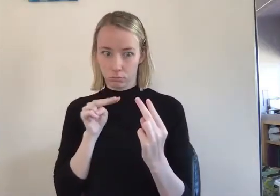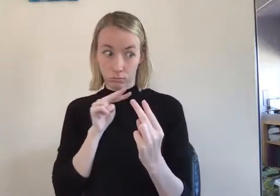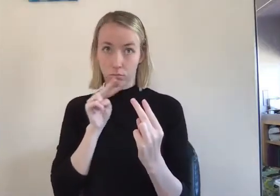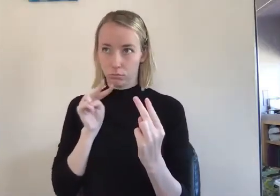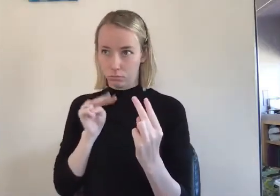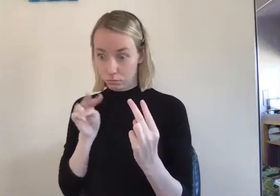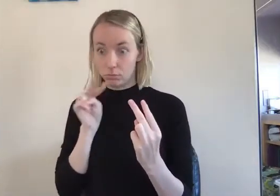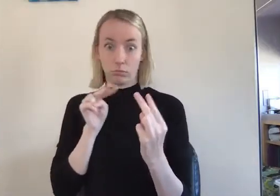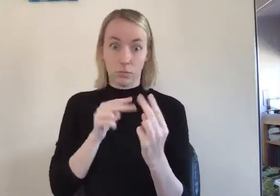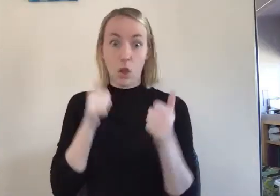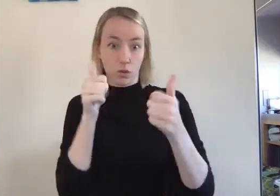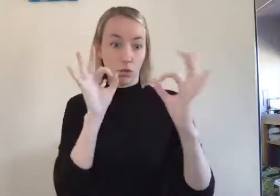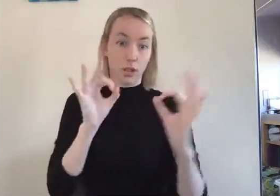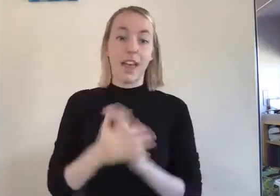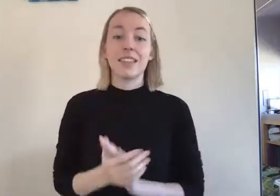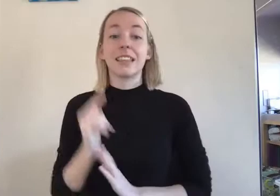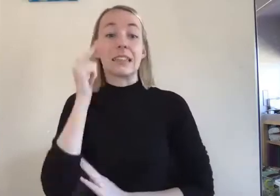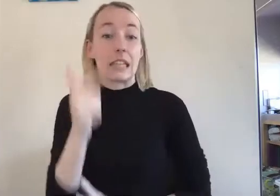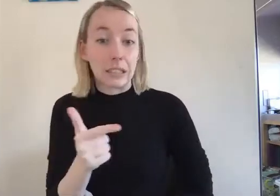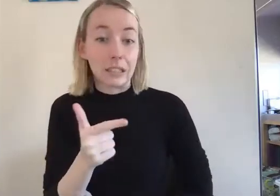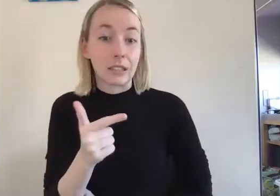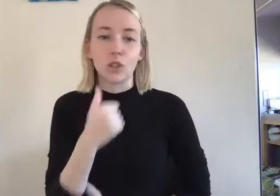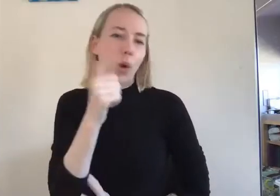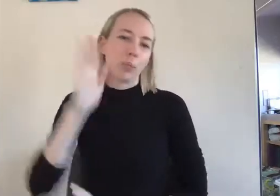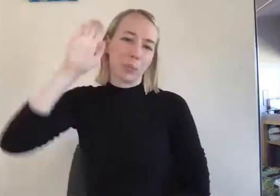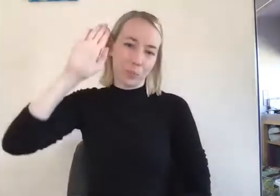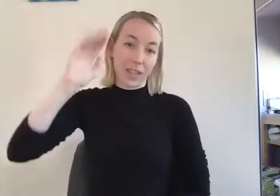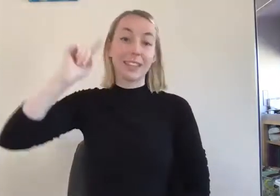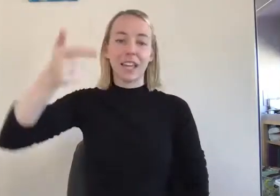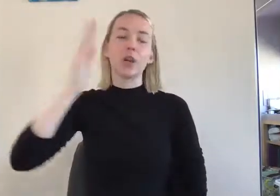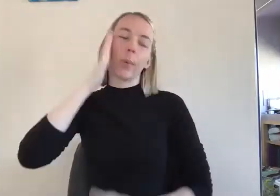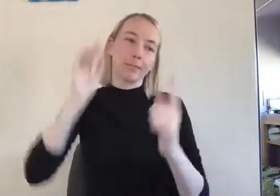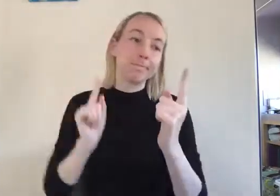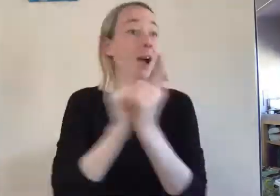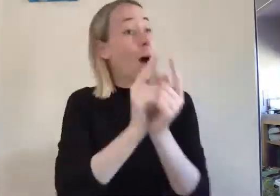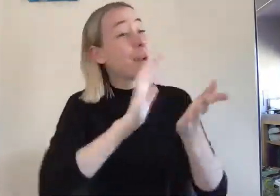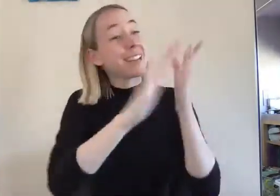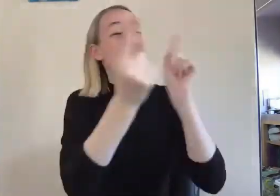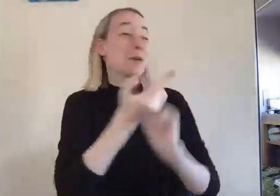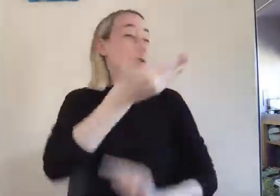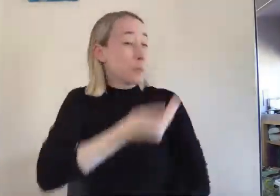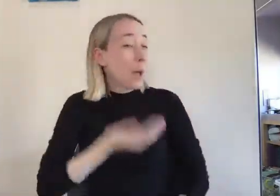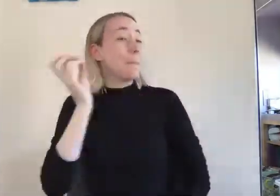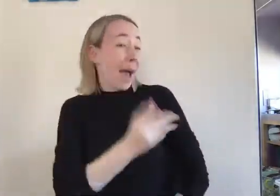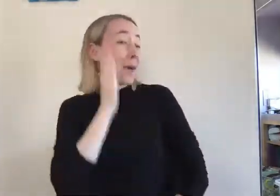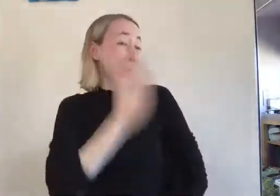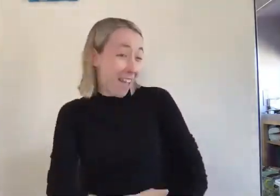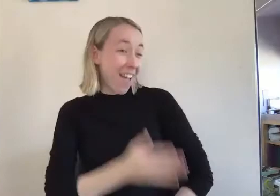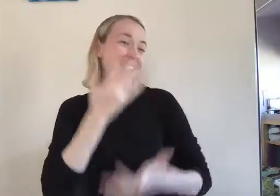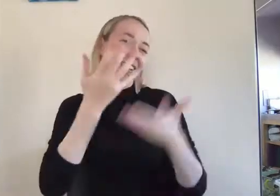person, you got that person, okay, cool. And then in the break or after the meeting, we're just definitely going to that person, inviting him to another meeting, or